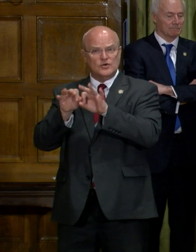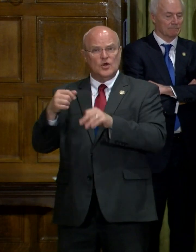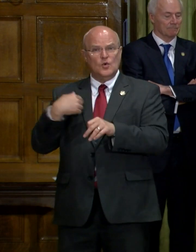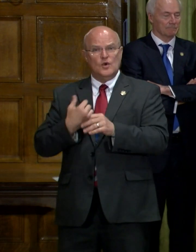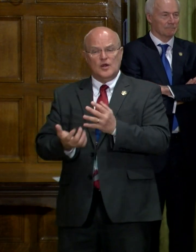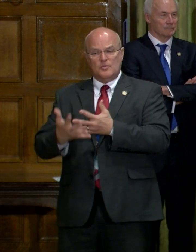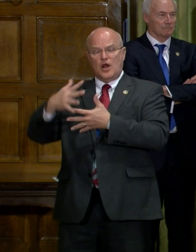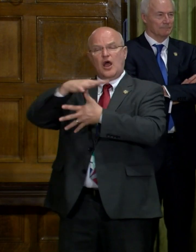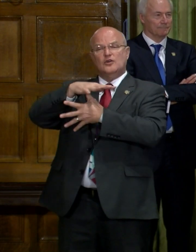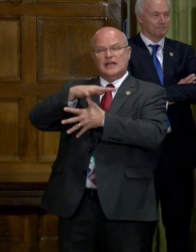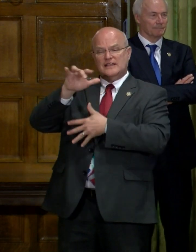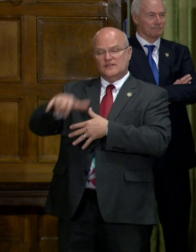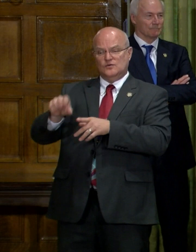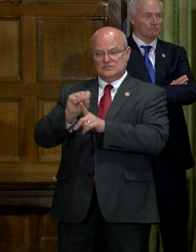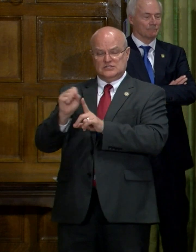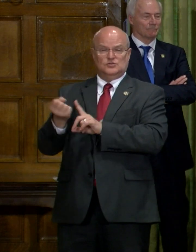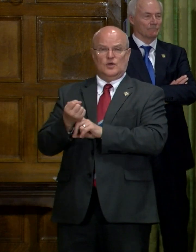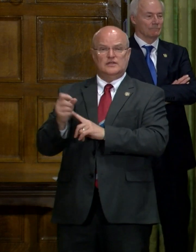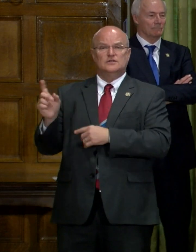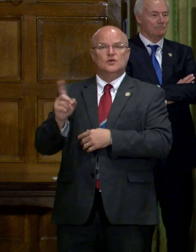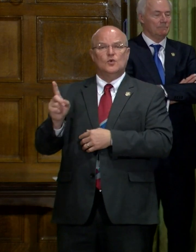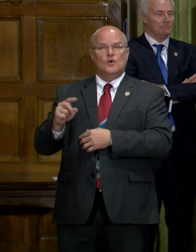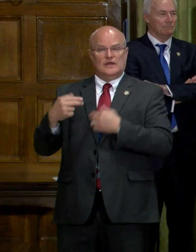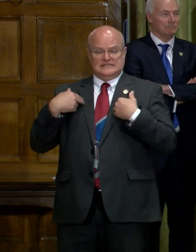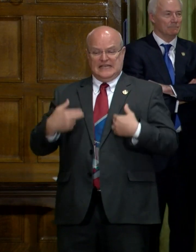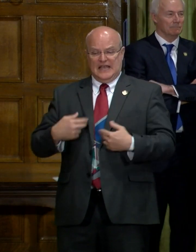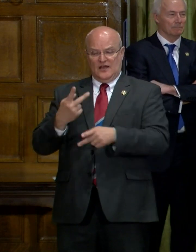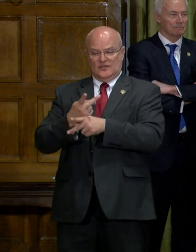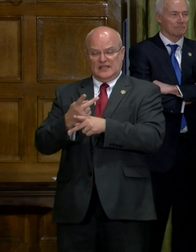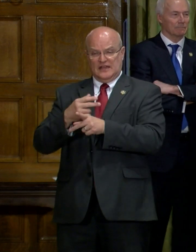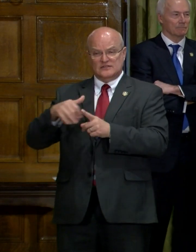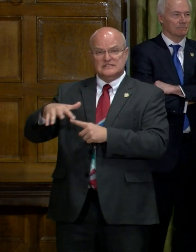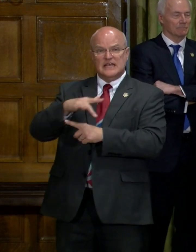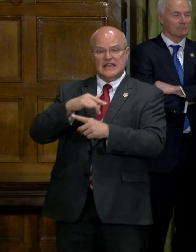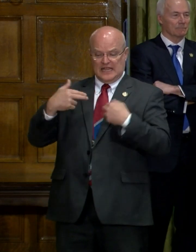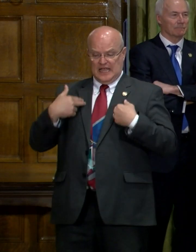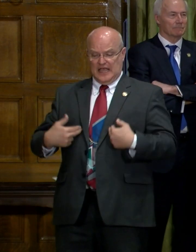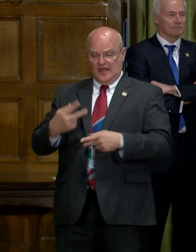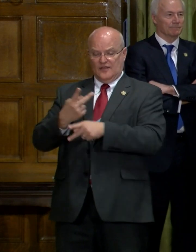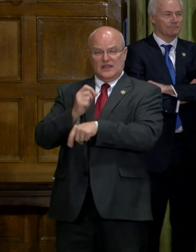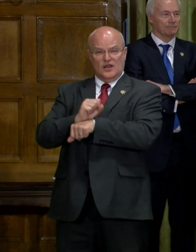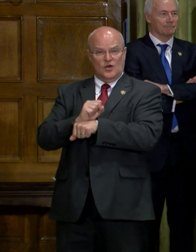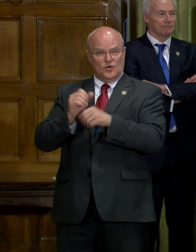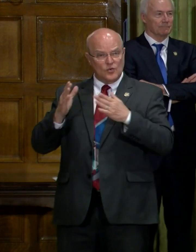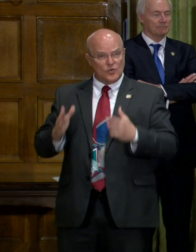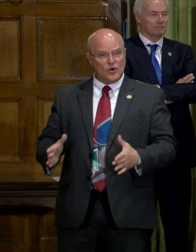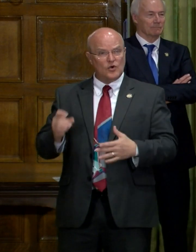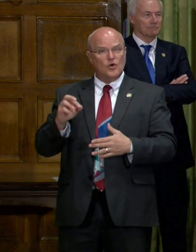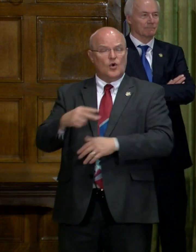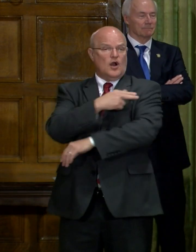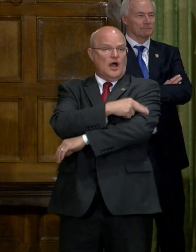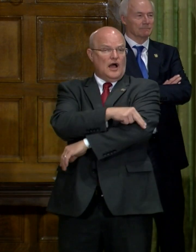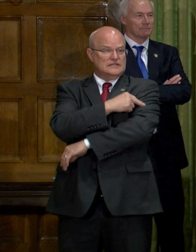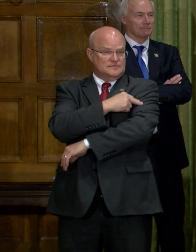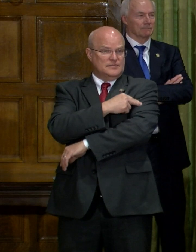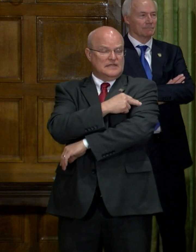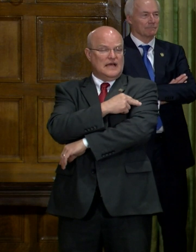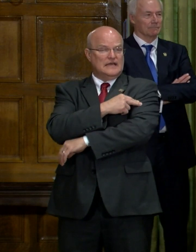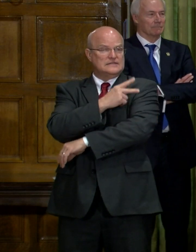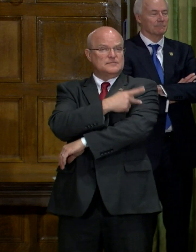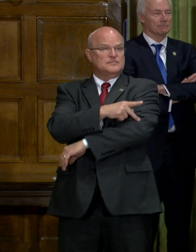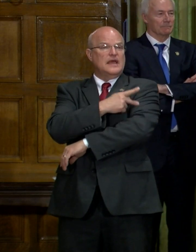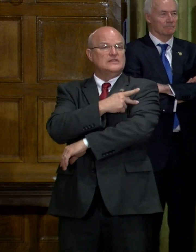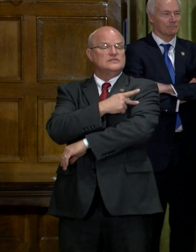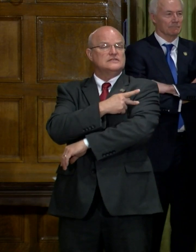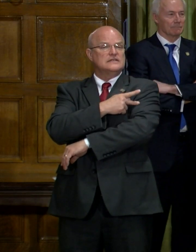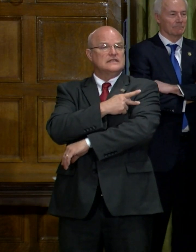are prioritizing those situations where it's a healthcare setting, a healthcare worker, for example, or a hospitalized